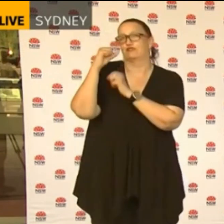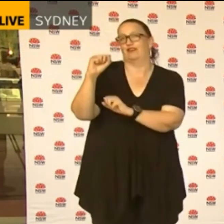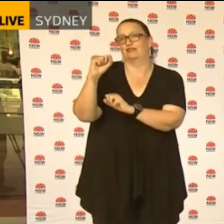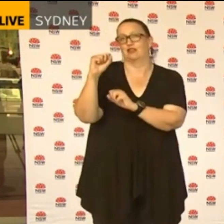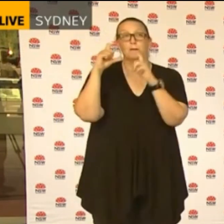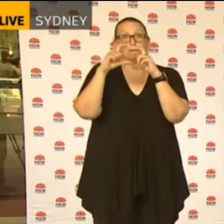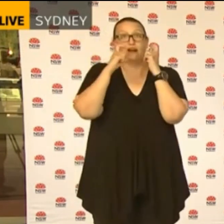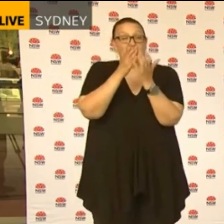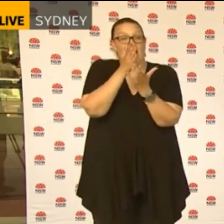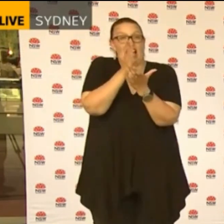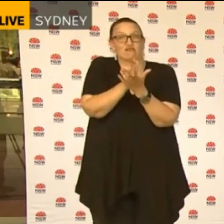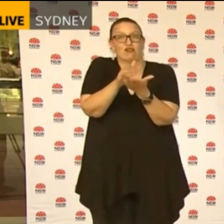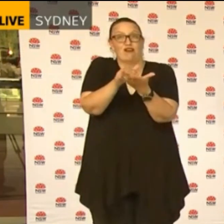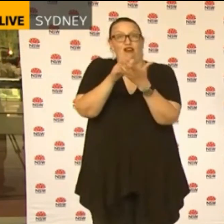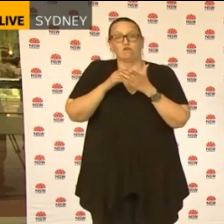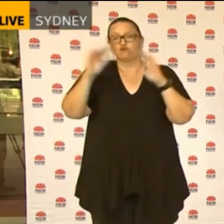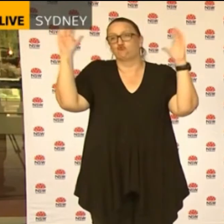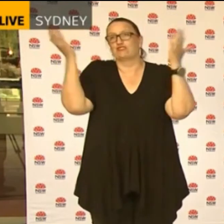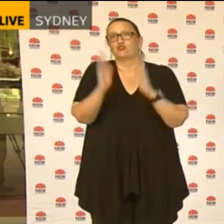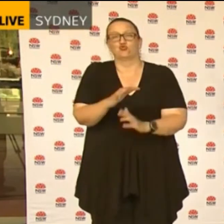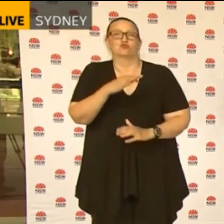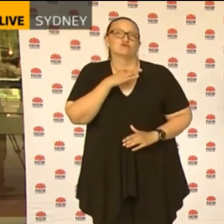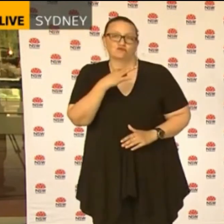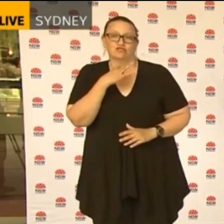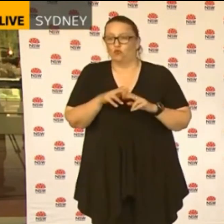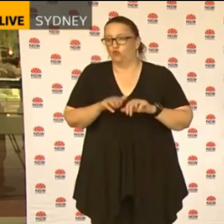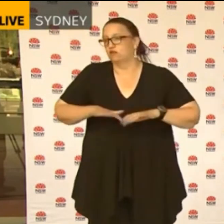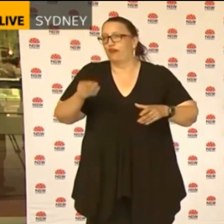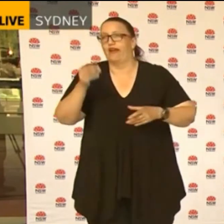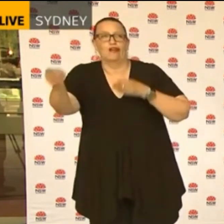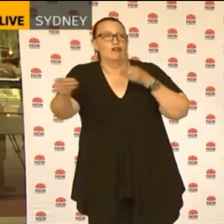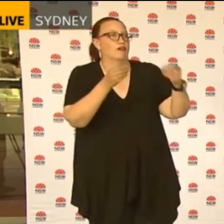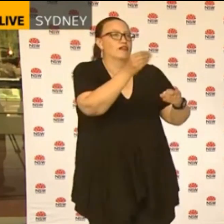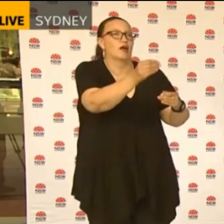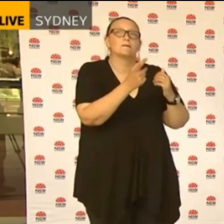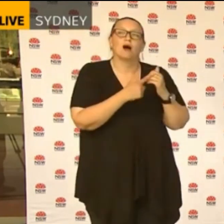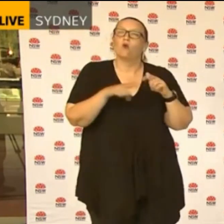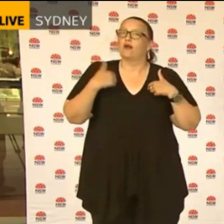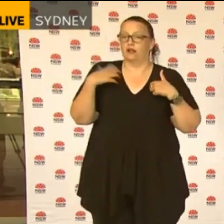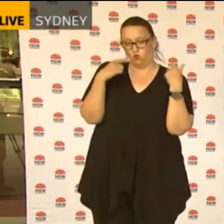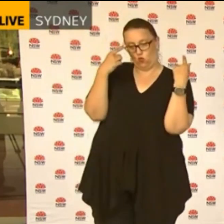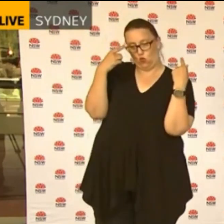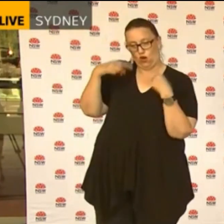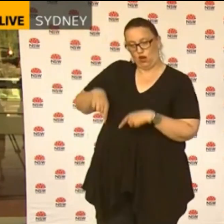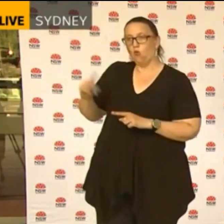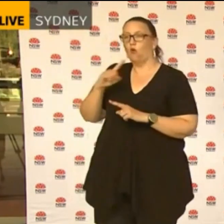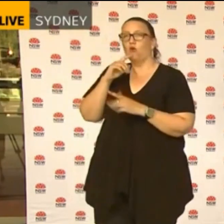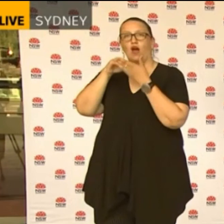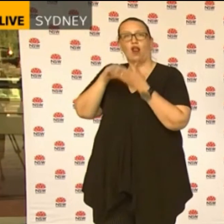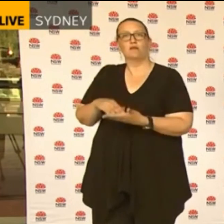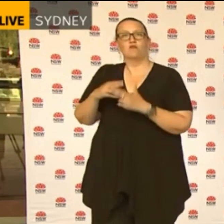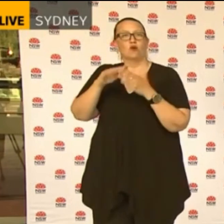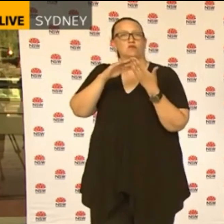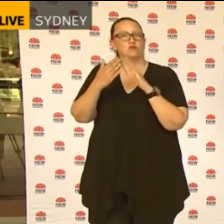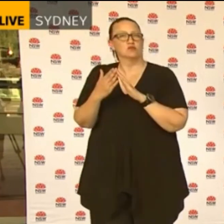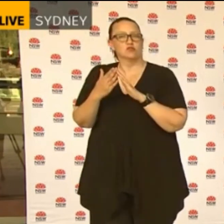to reducing the transmission risk, but it will be a matter for us to, just framing that in context of what we think is going on in terms